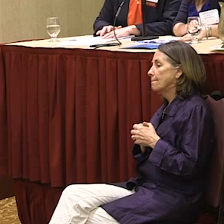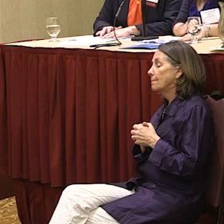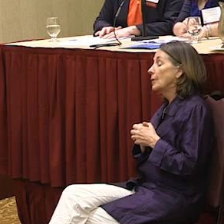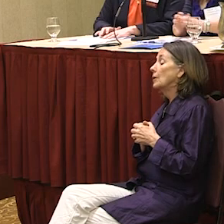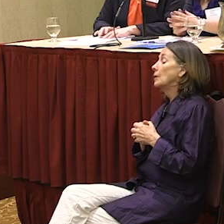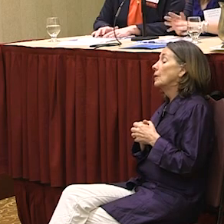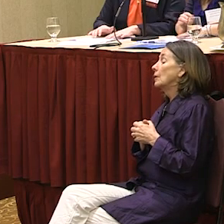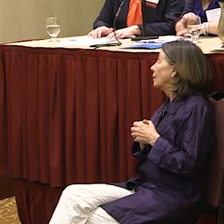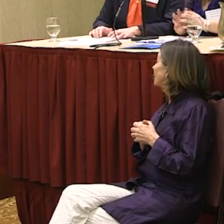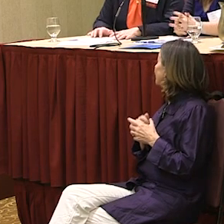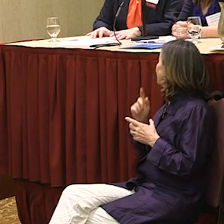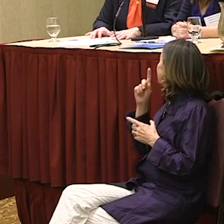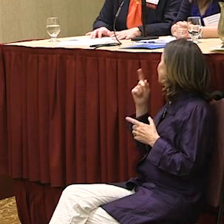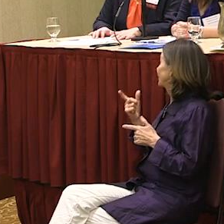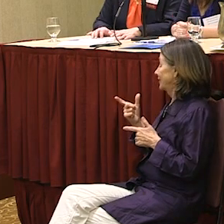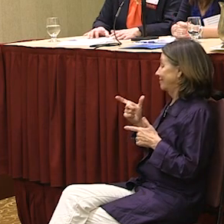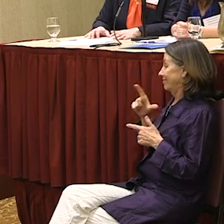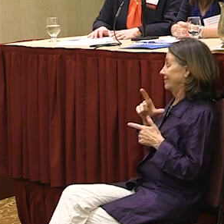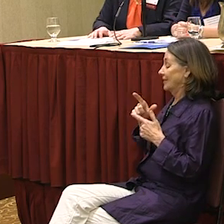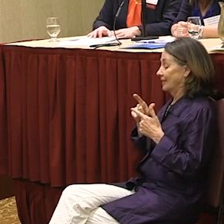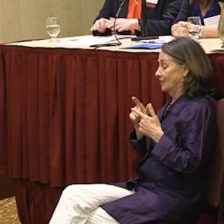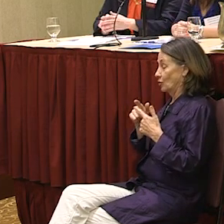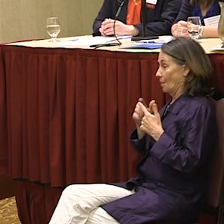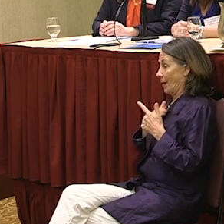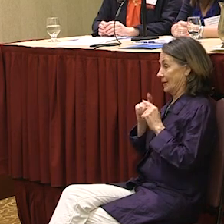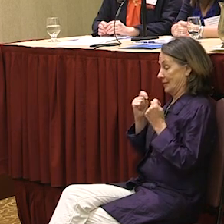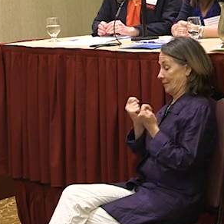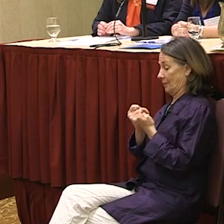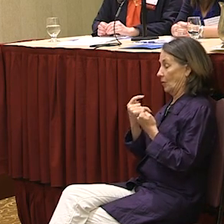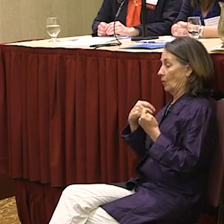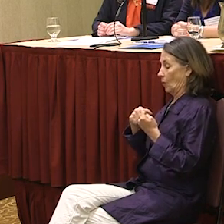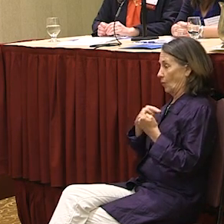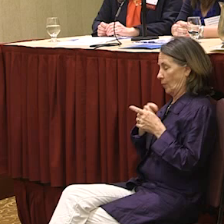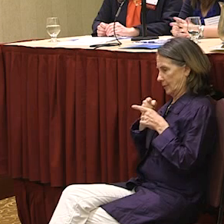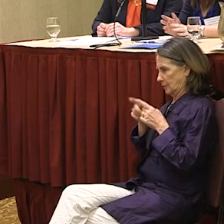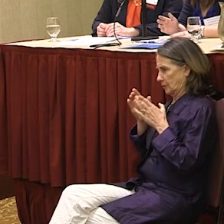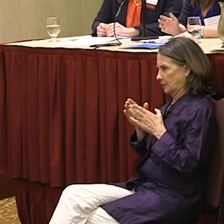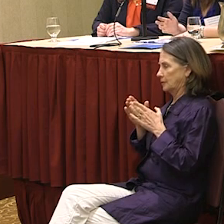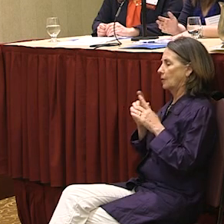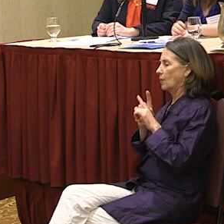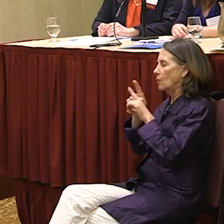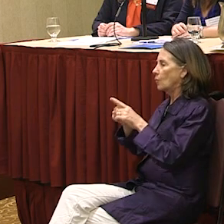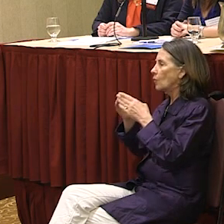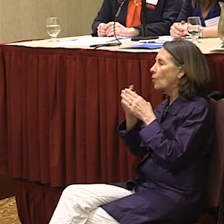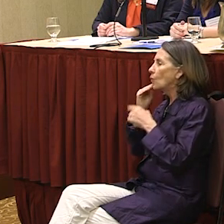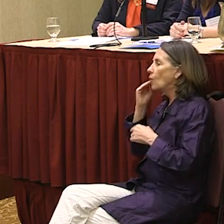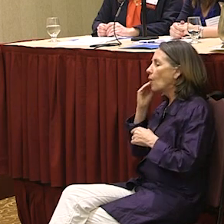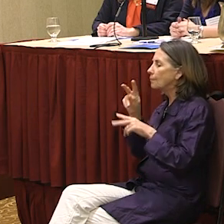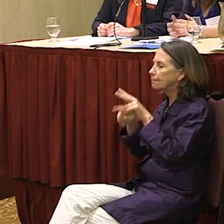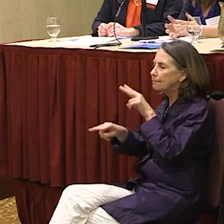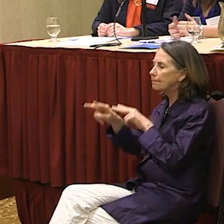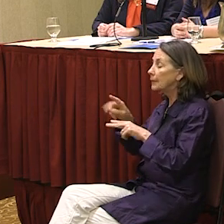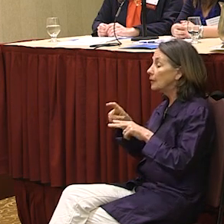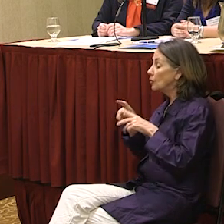When Toni referred this patient to the community health team, our community resource specialist went out to her home to assess her needs.